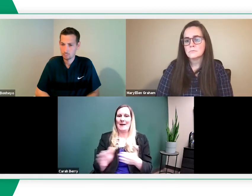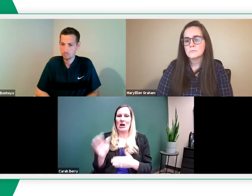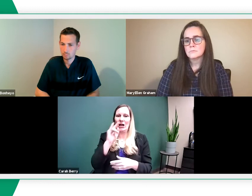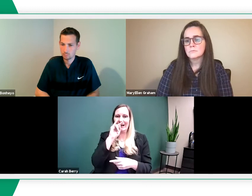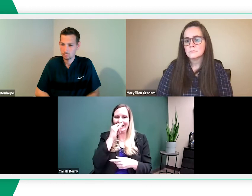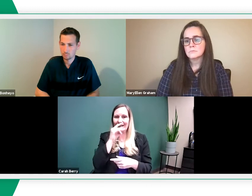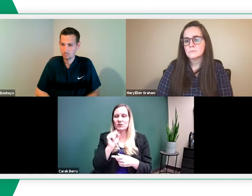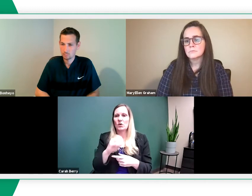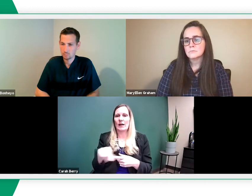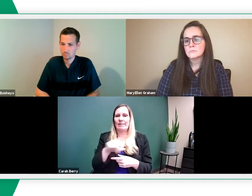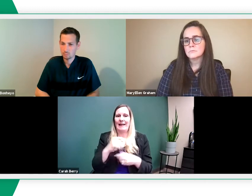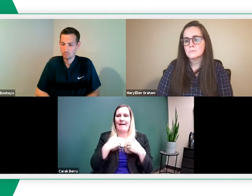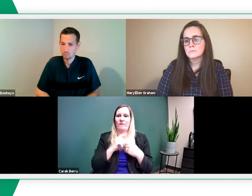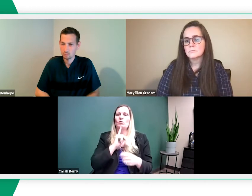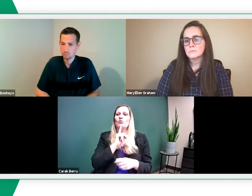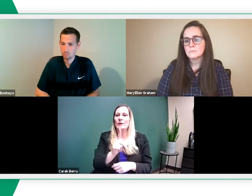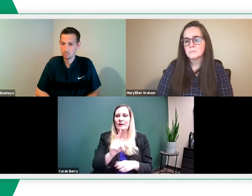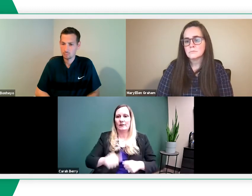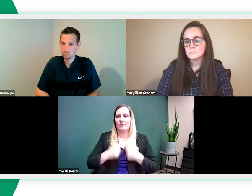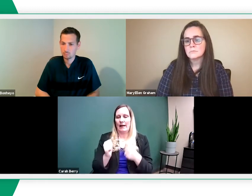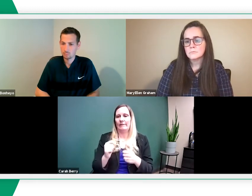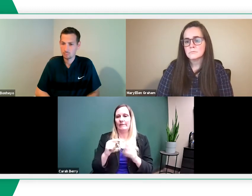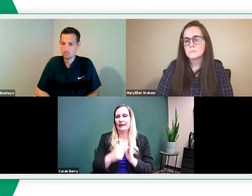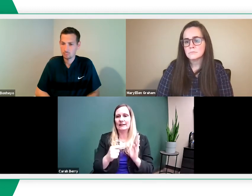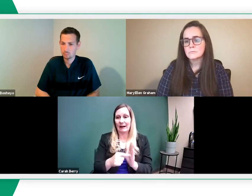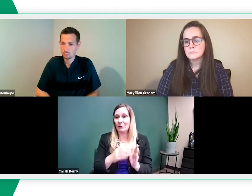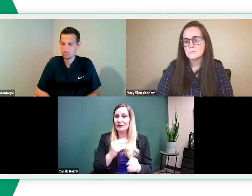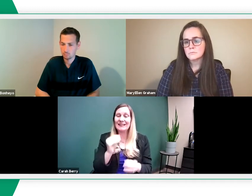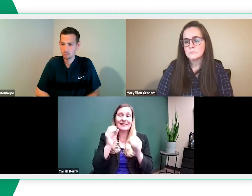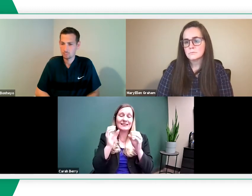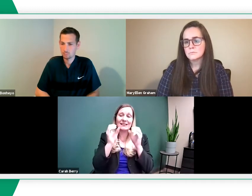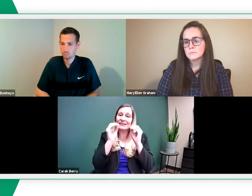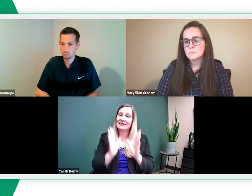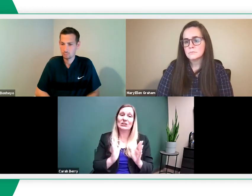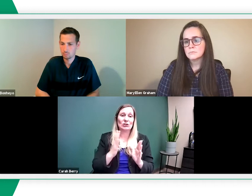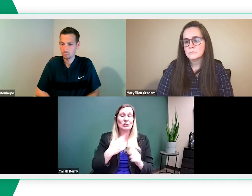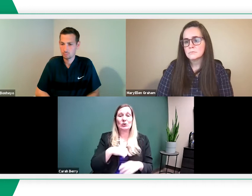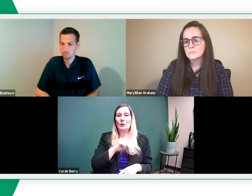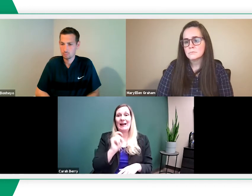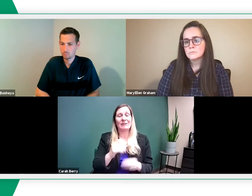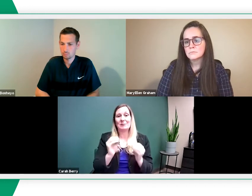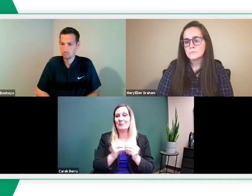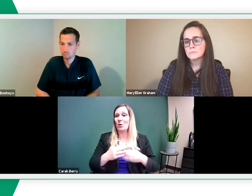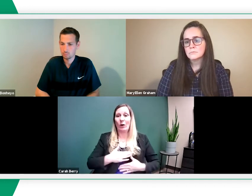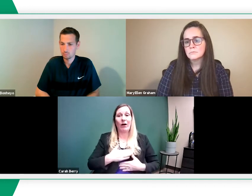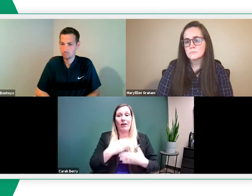fund, just to prepare kids for what real life is going to be.